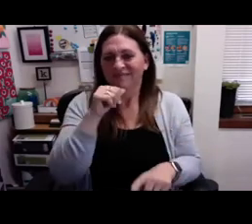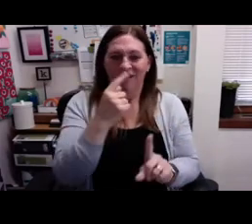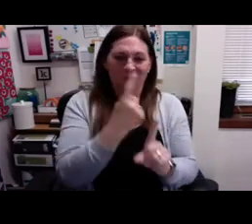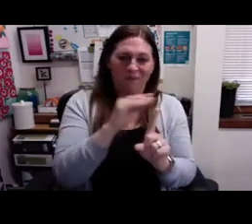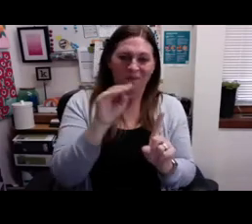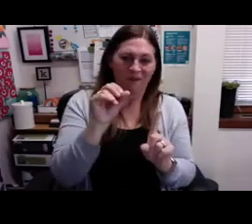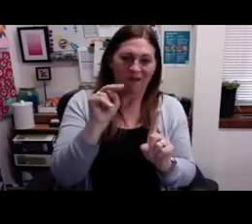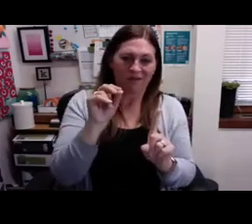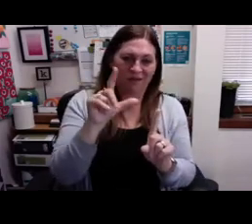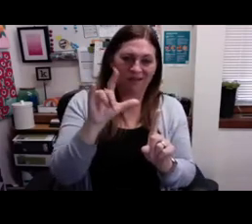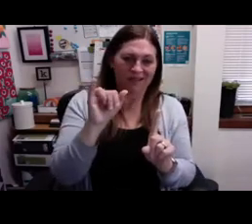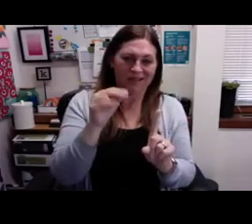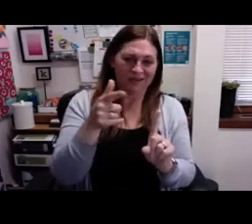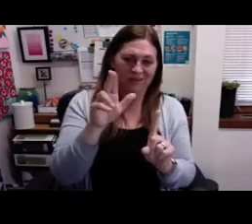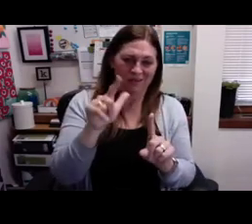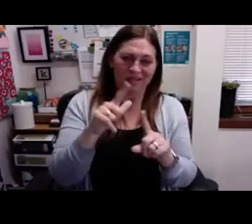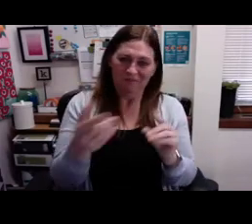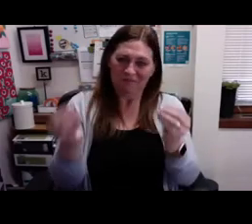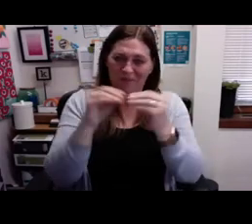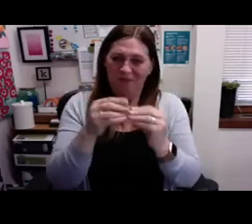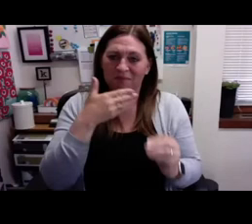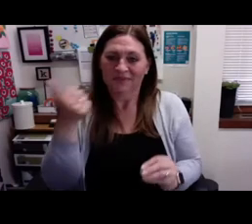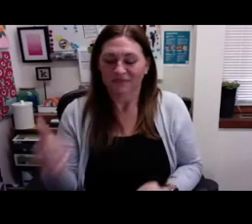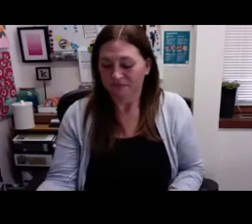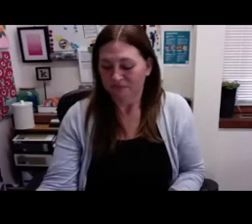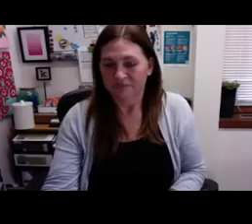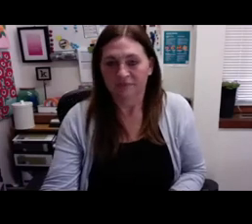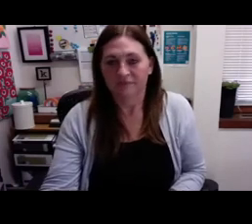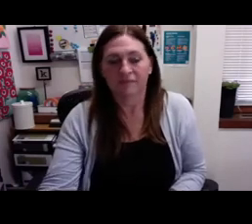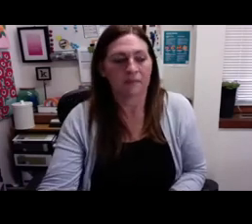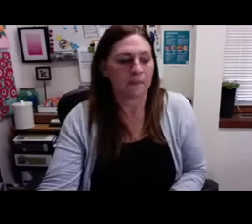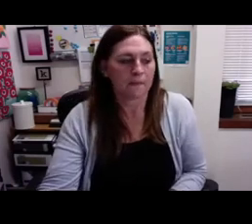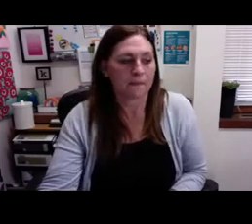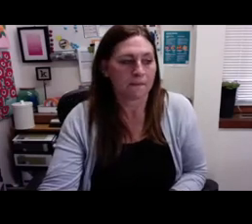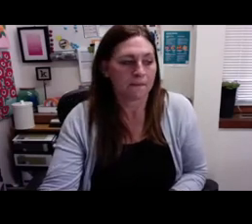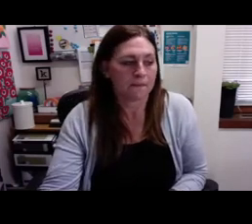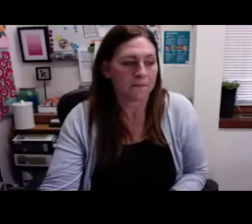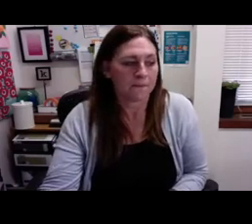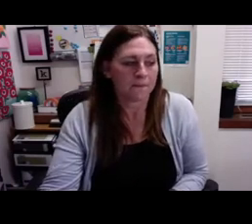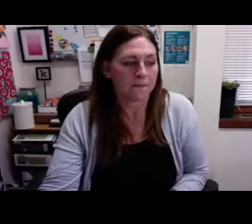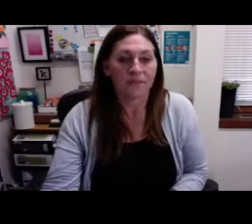be true. It's not just, it's a, not a monolingual